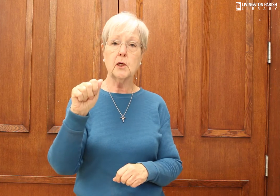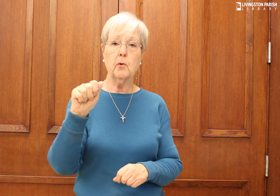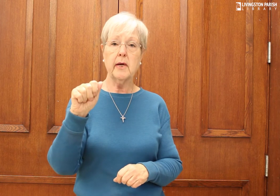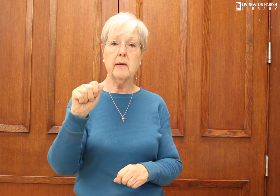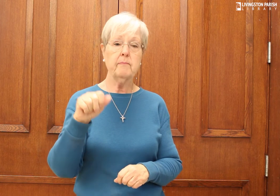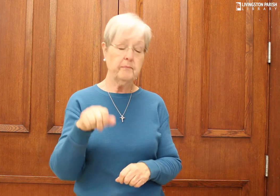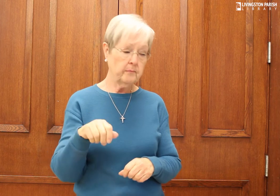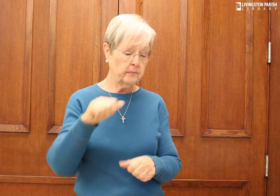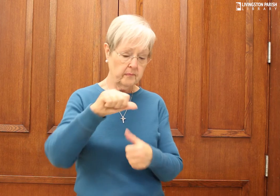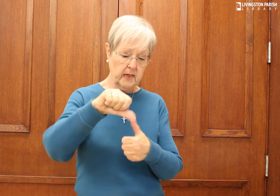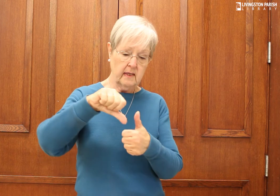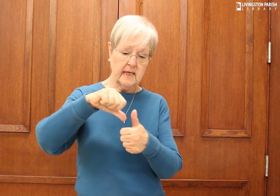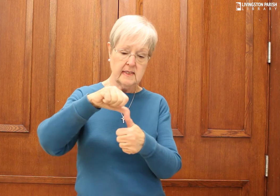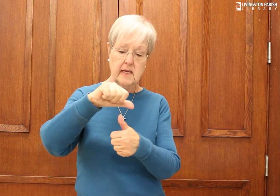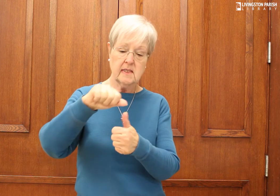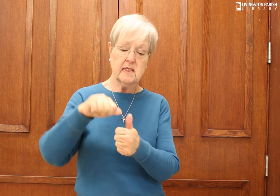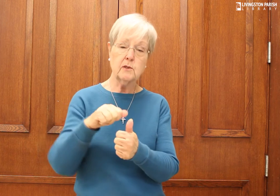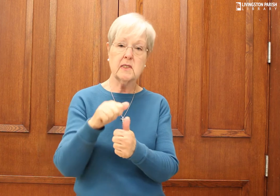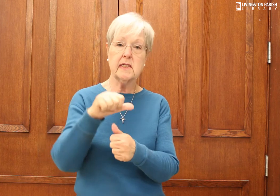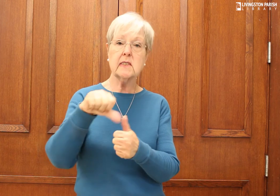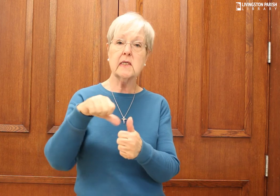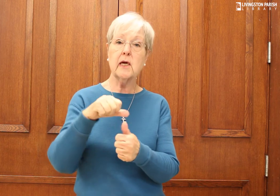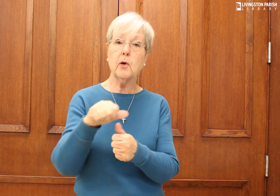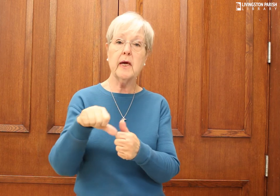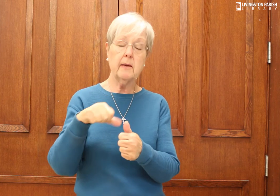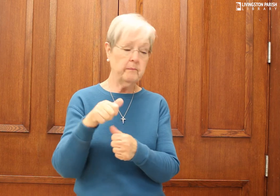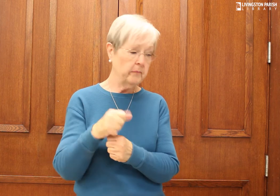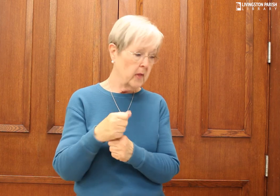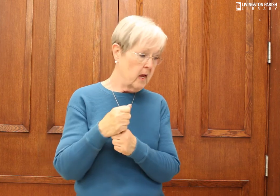degree. And that's associate's degree.